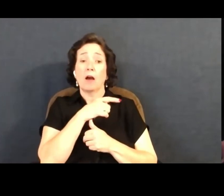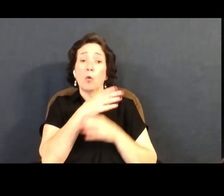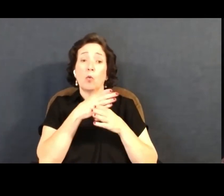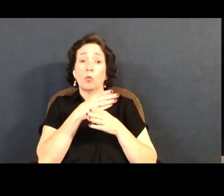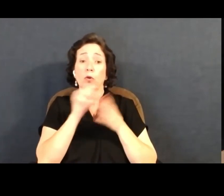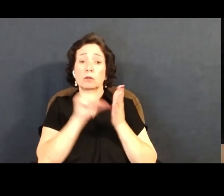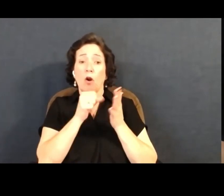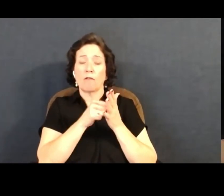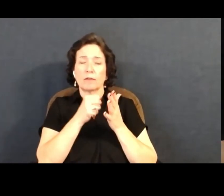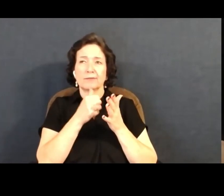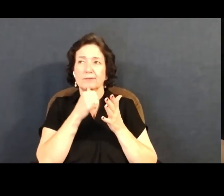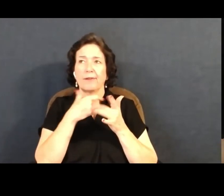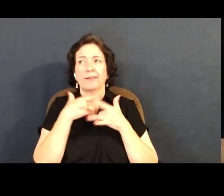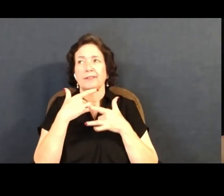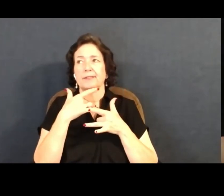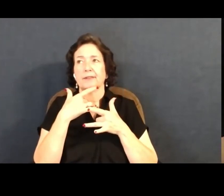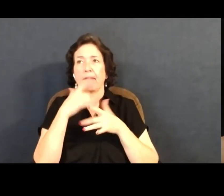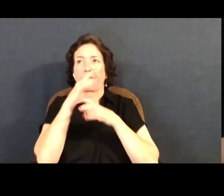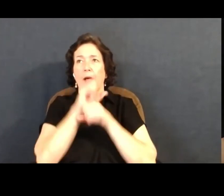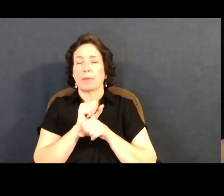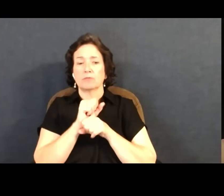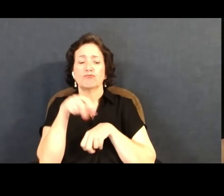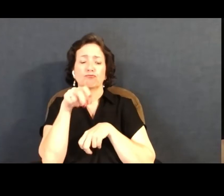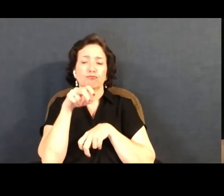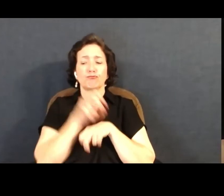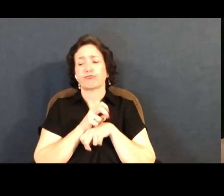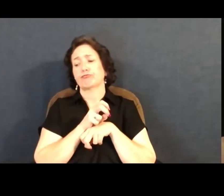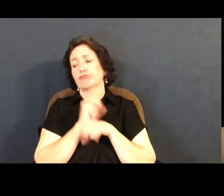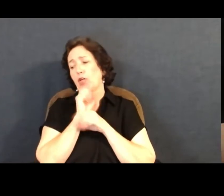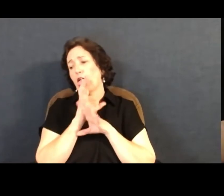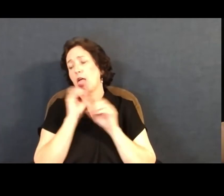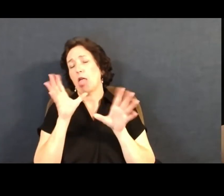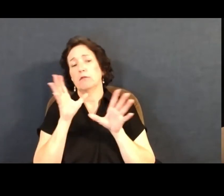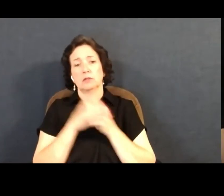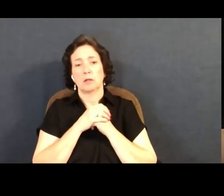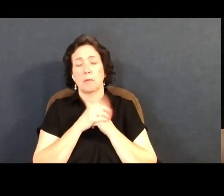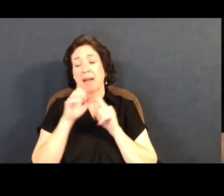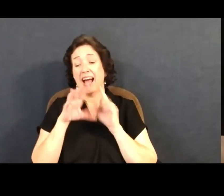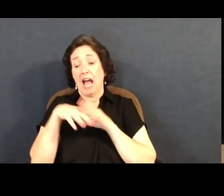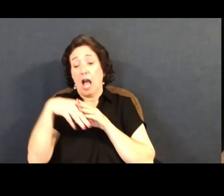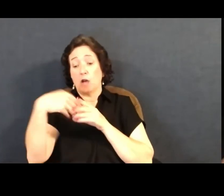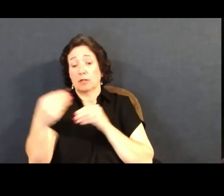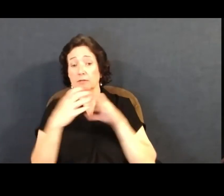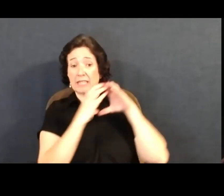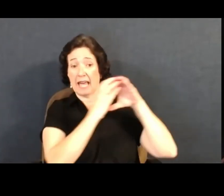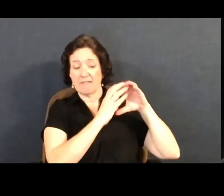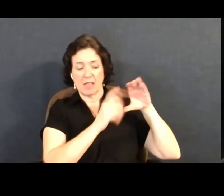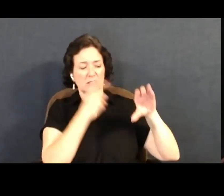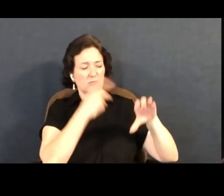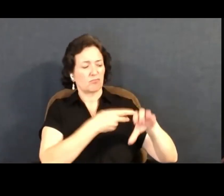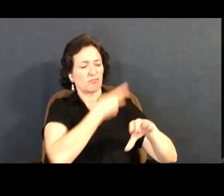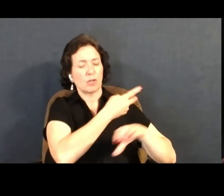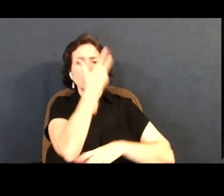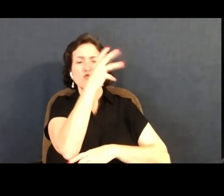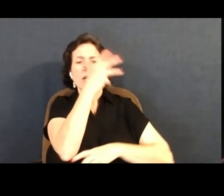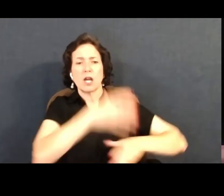had seen a large dead tree trunk out just outside the cave, and so he dragged it